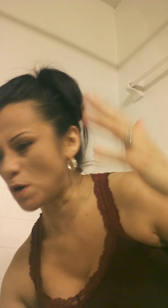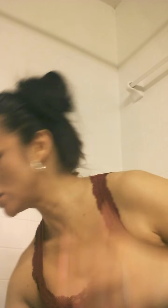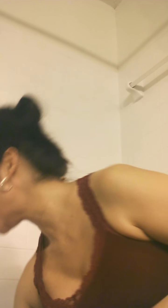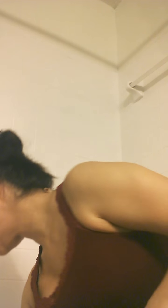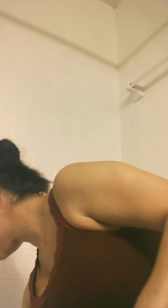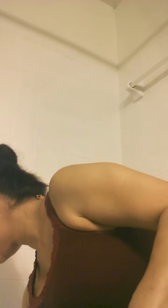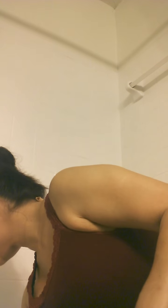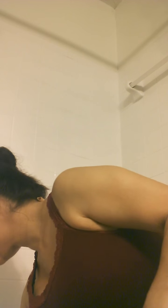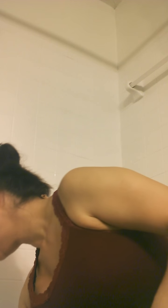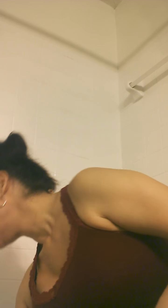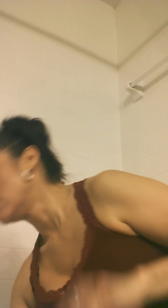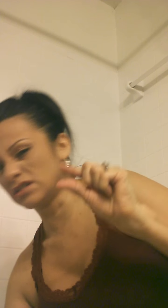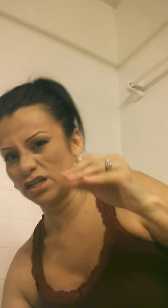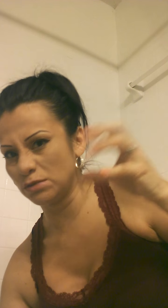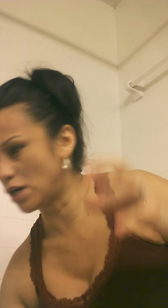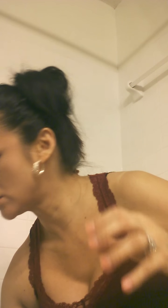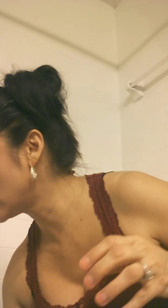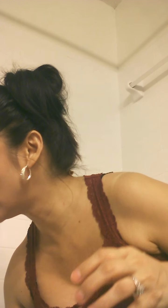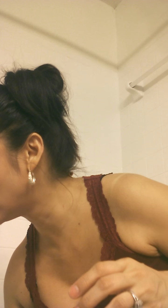Smishimash. Yarnimash.